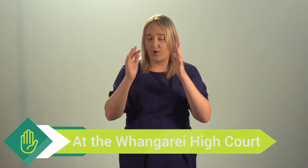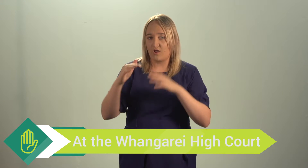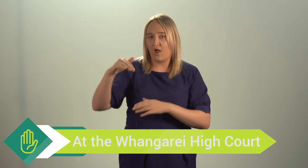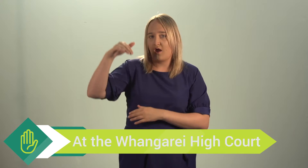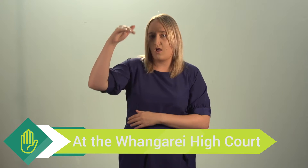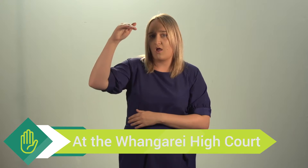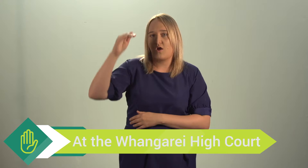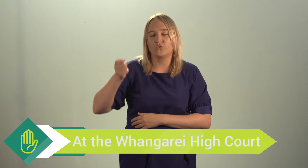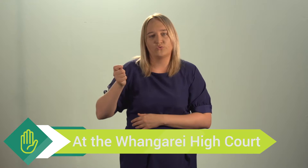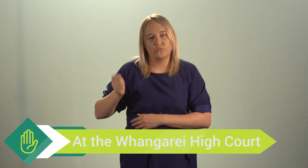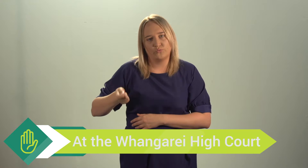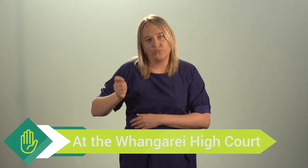At the Whangarei High Court.